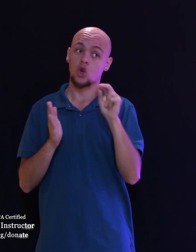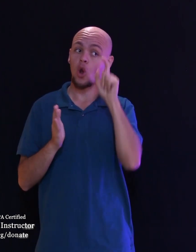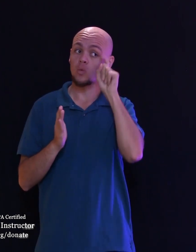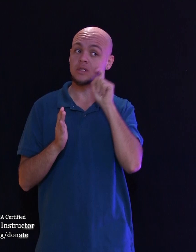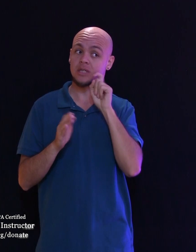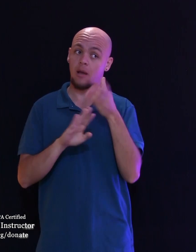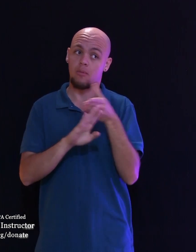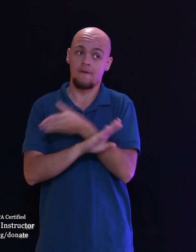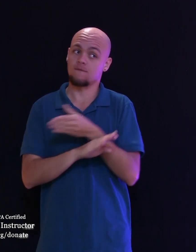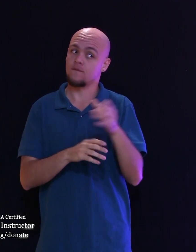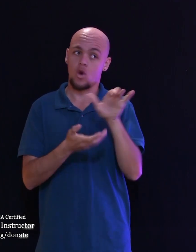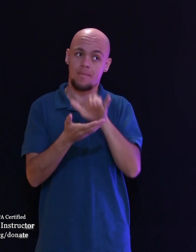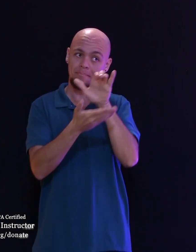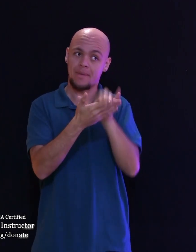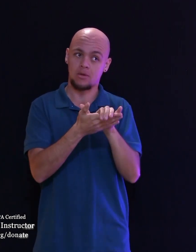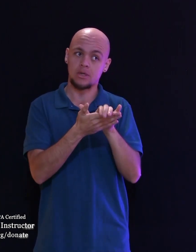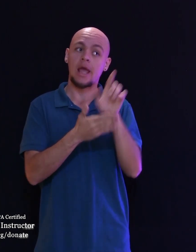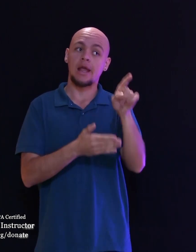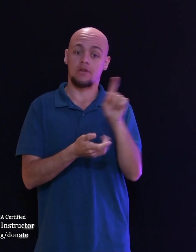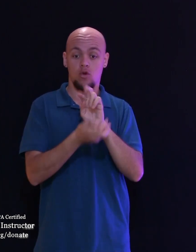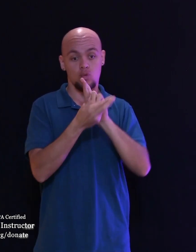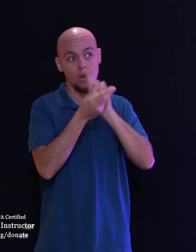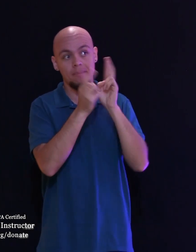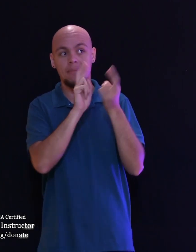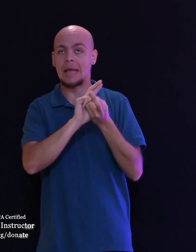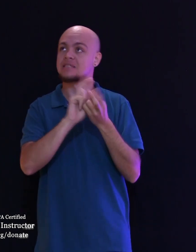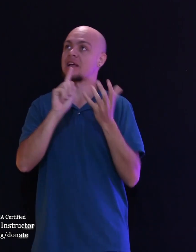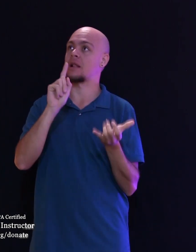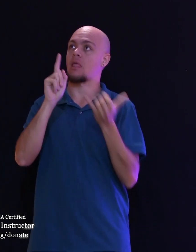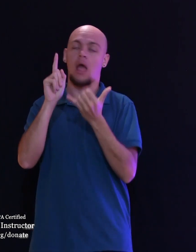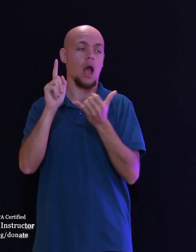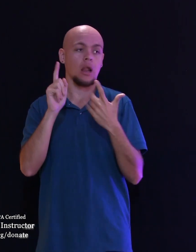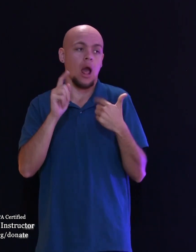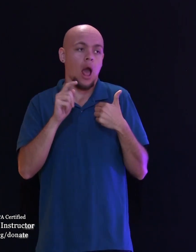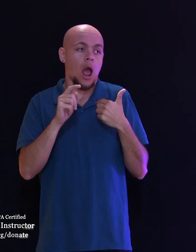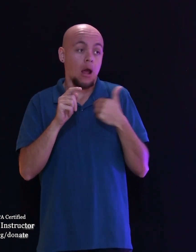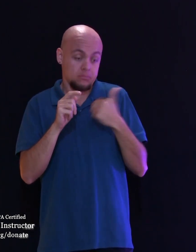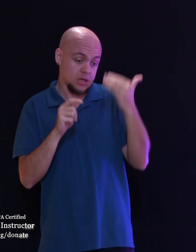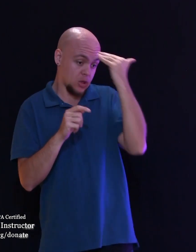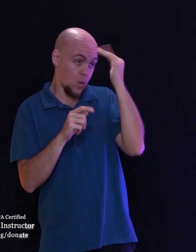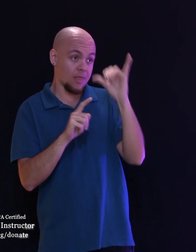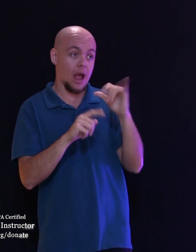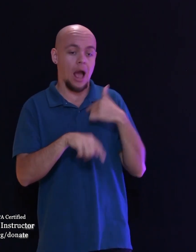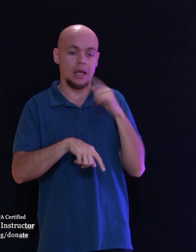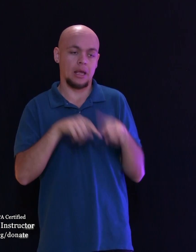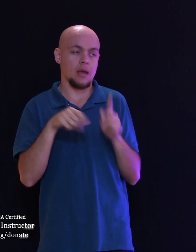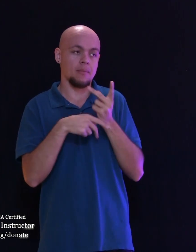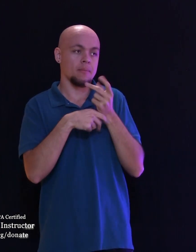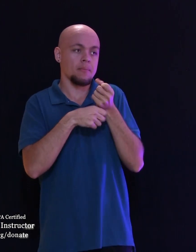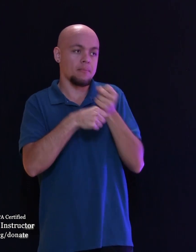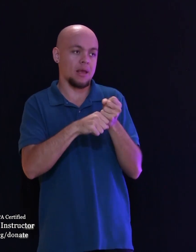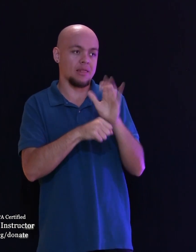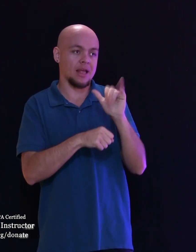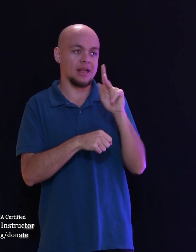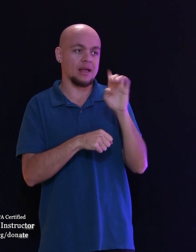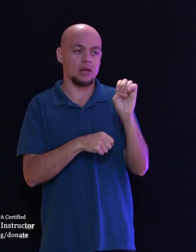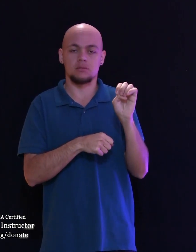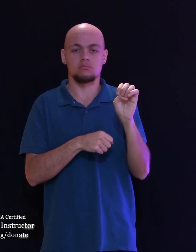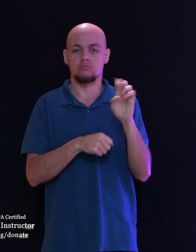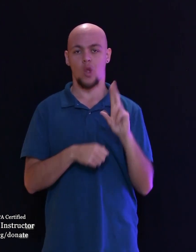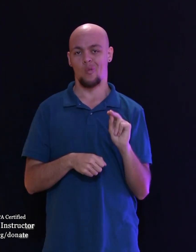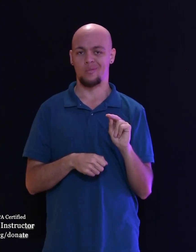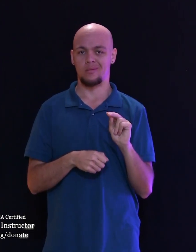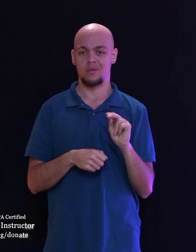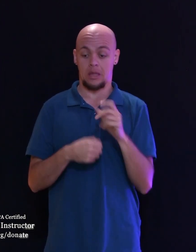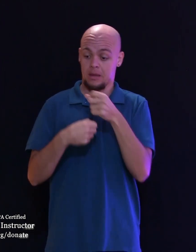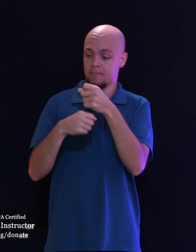have, repented of that, and I know that you have, I can't make this cake for you. They're not going to ask. They're going to make a cake and they're going to